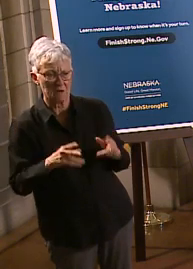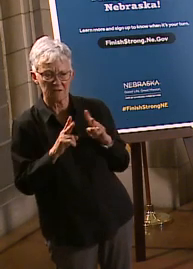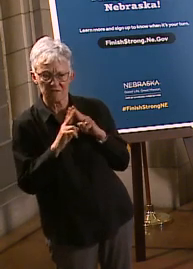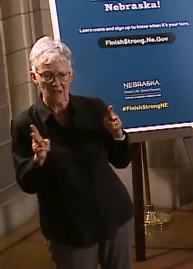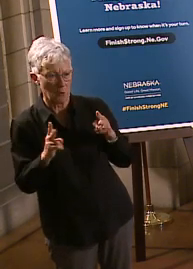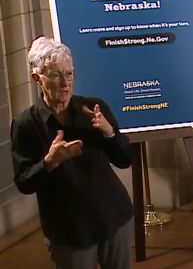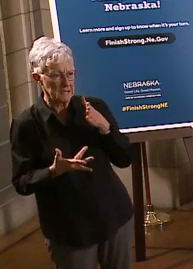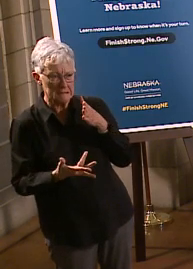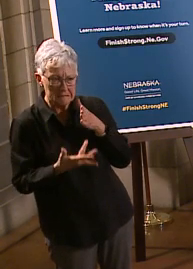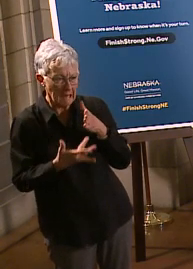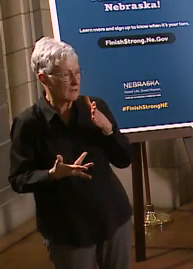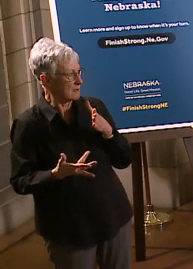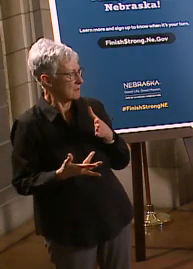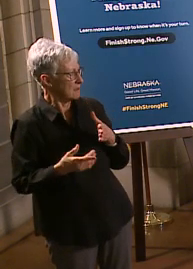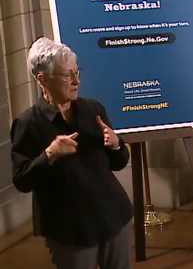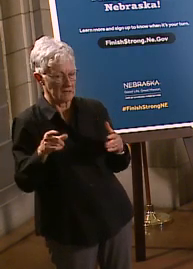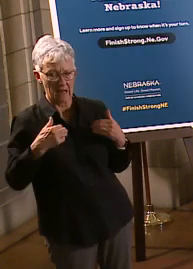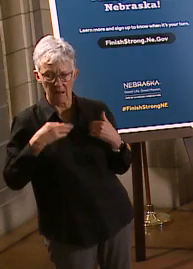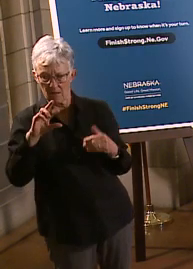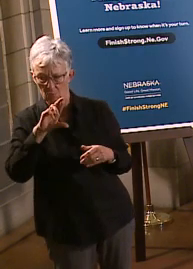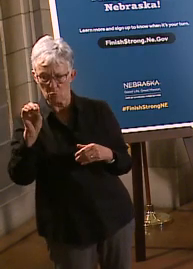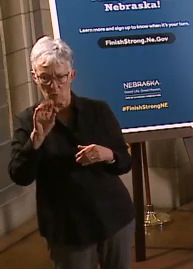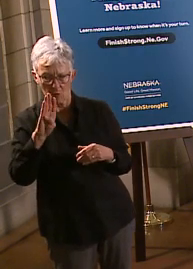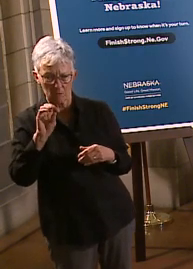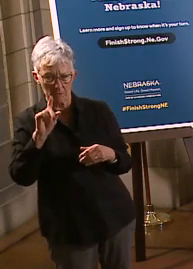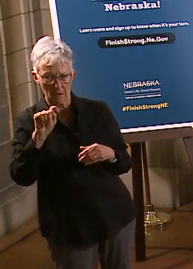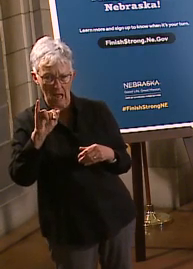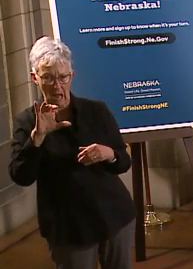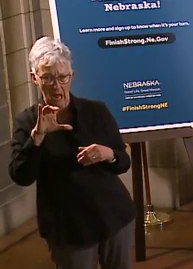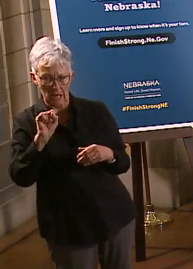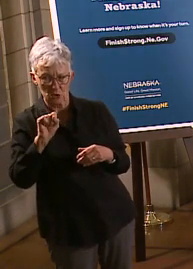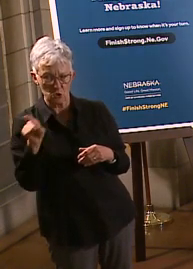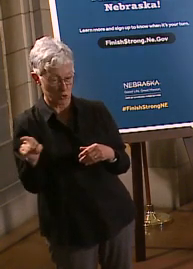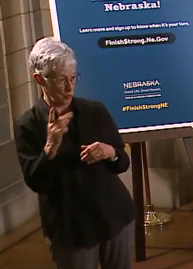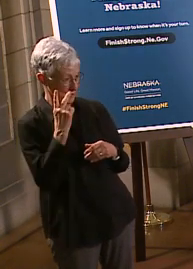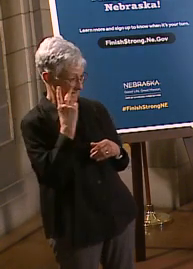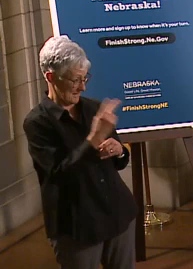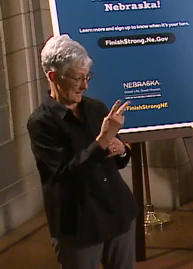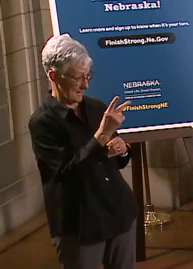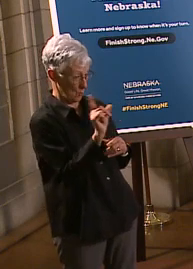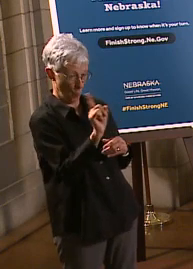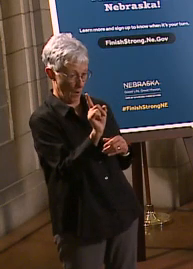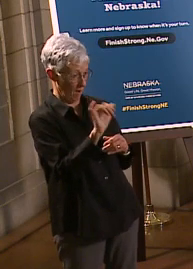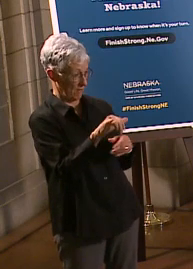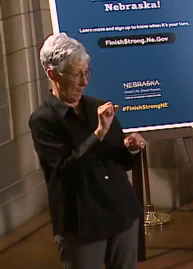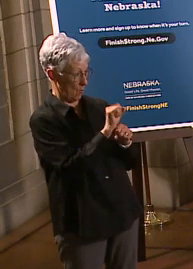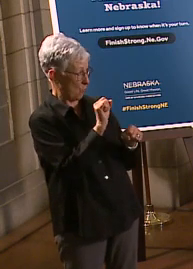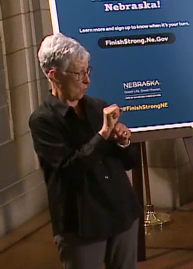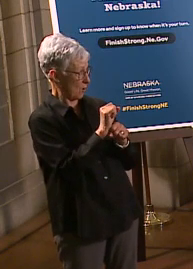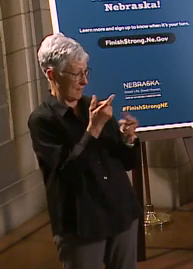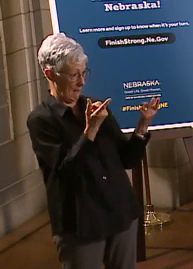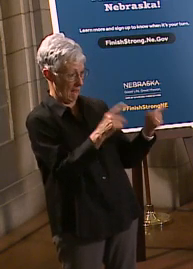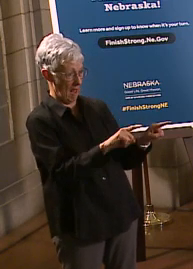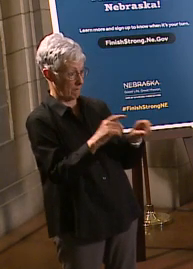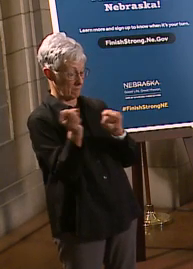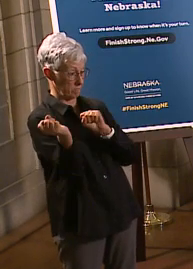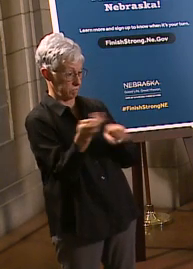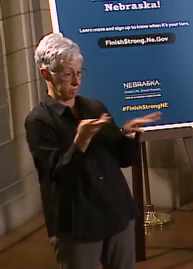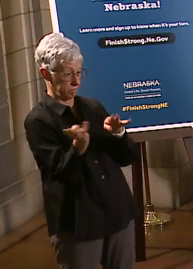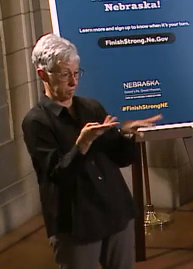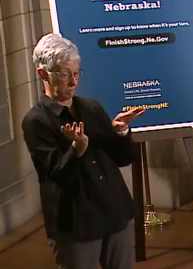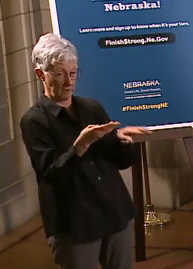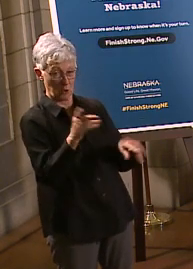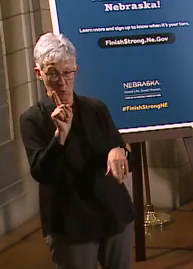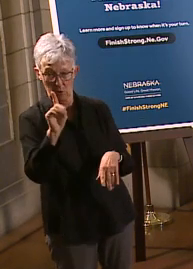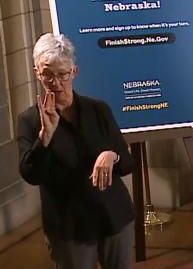because they're dealing with advanced robotics and automation. And if you see the lines, it literally is a blur. As I mentioned, 1 billion syringes